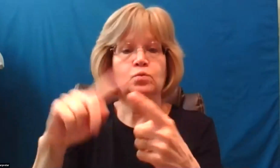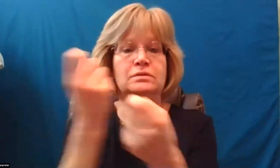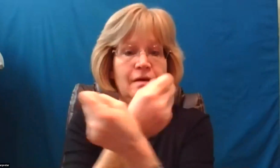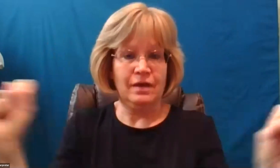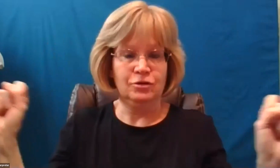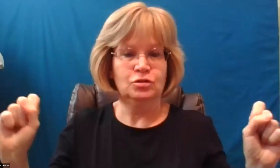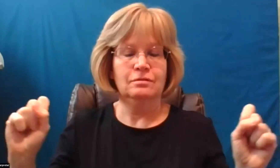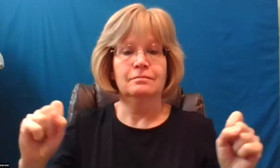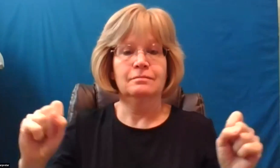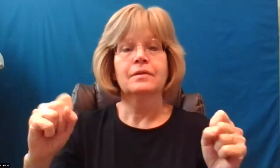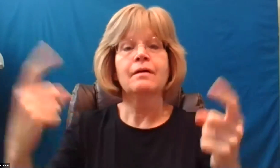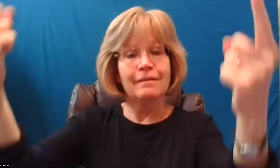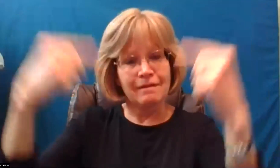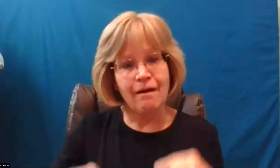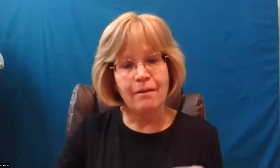The candle killing me.